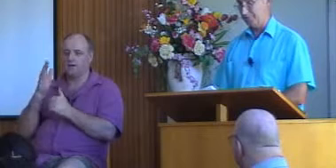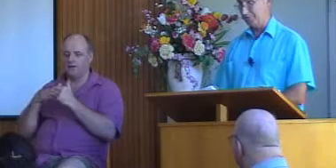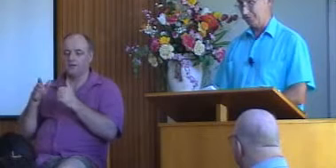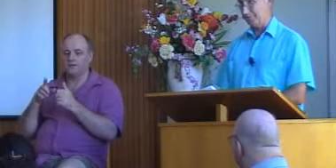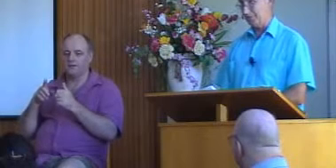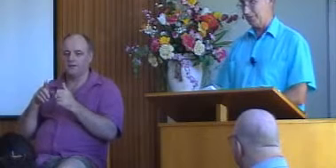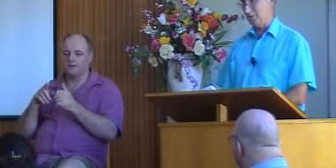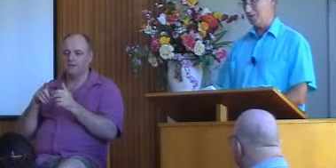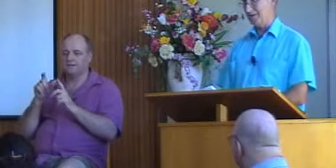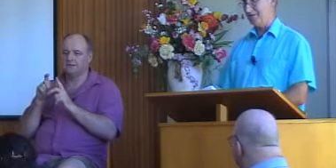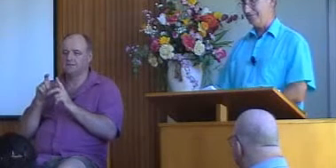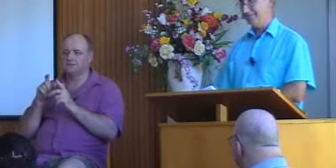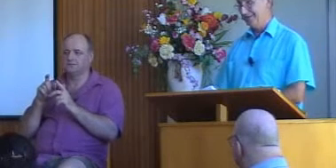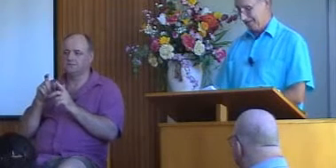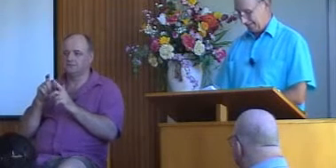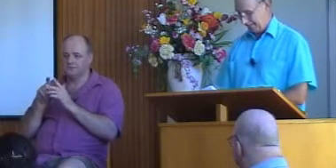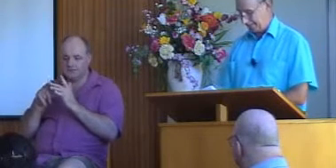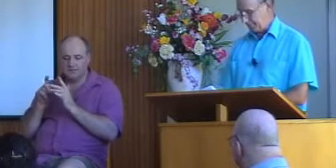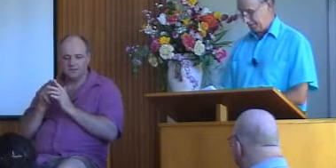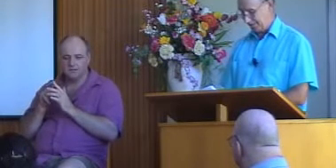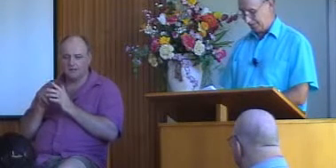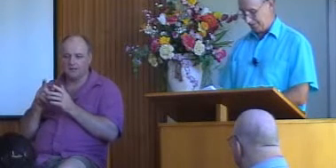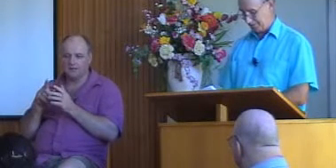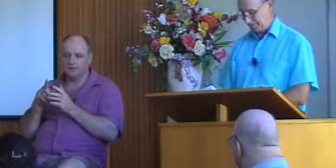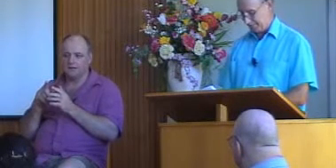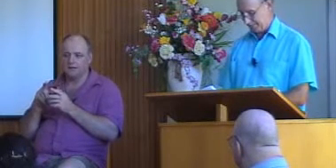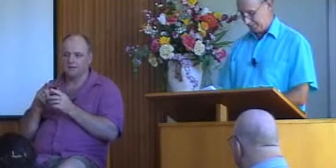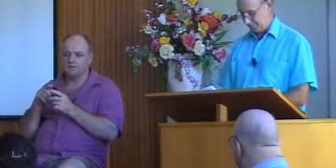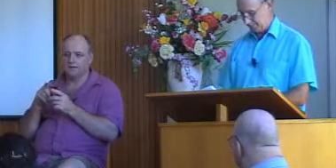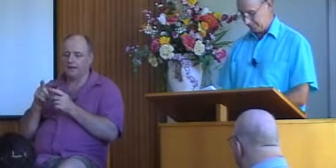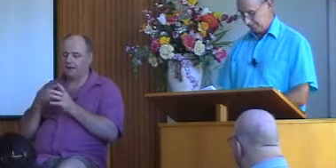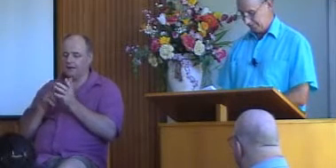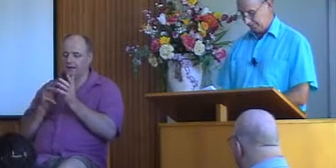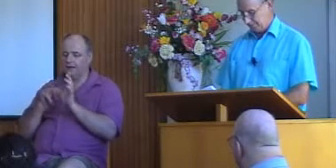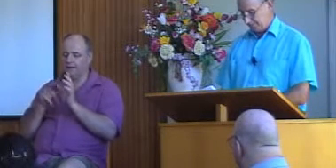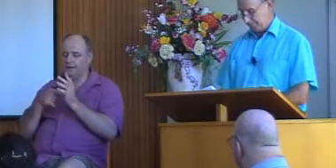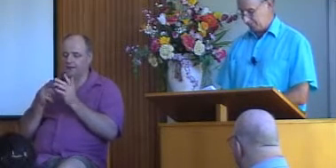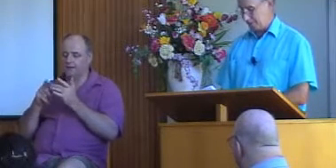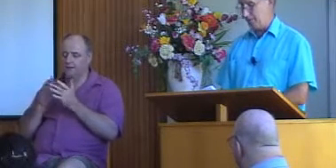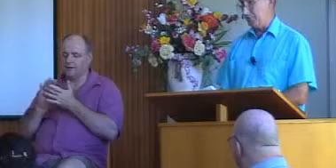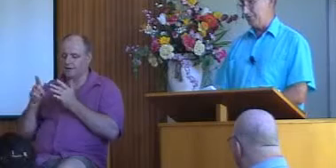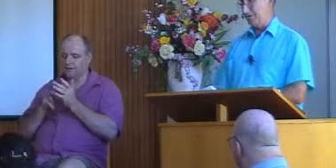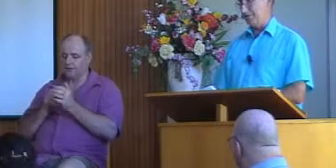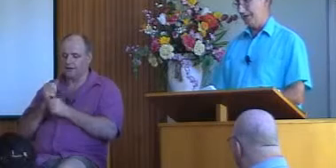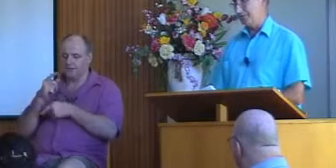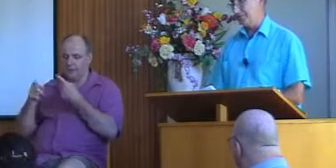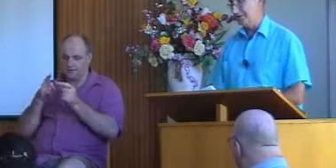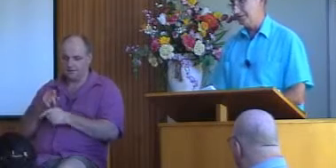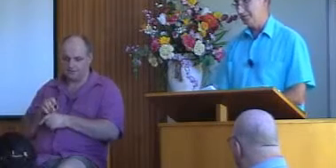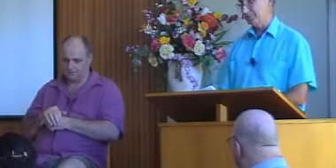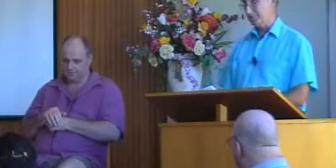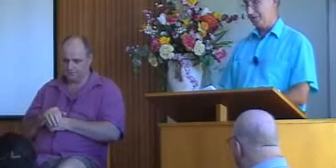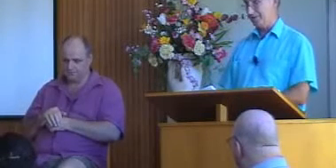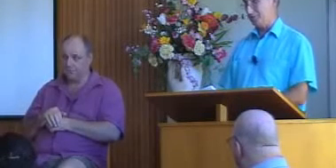Christian. She's been a Christian pretty well all her life and has a fantastic knowledge of the Bible. She's not only beautiful on the